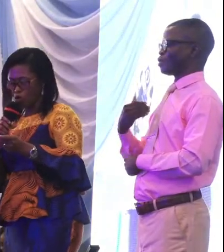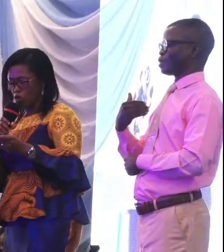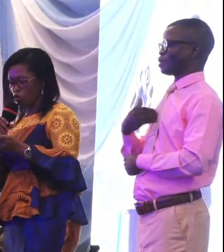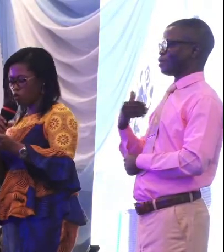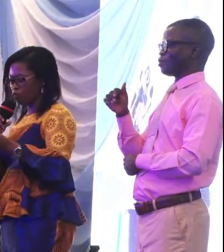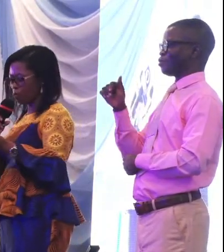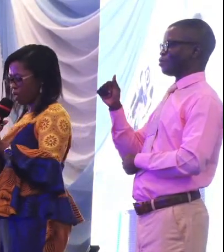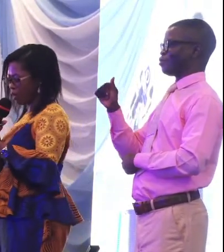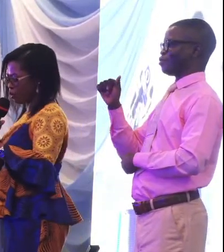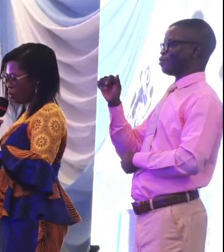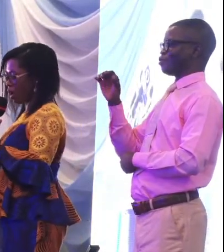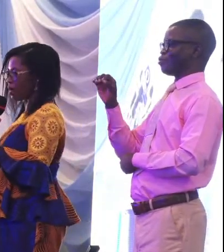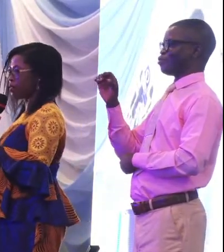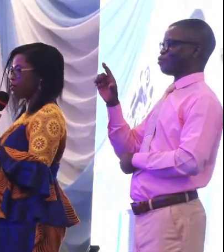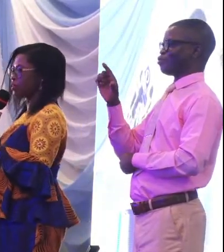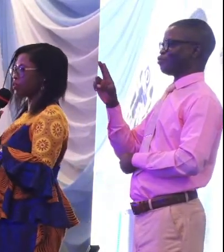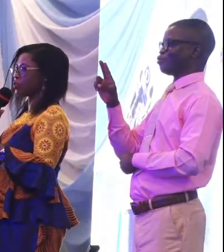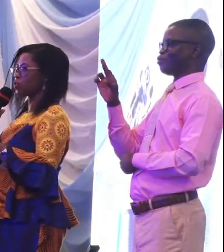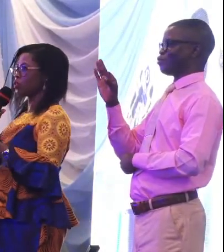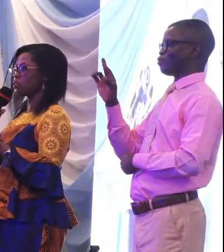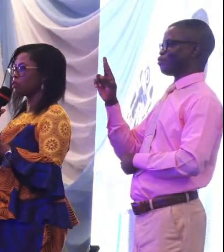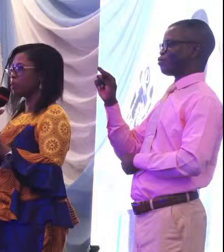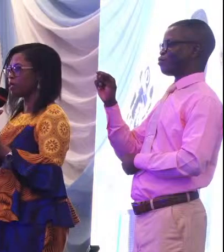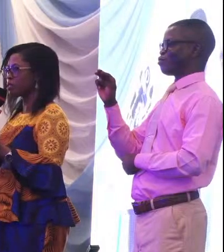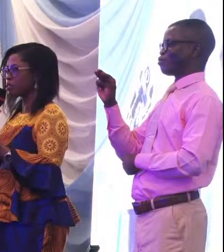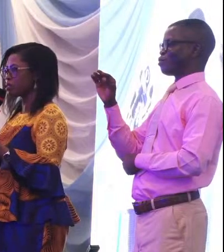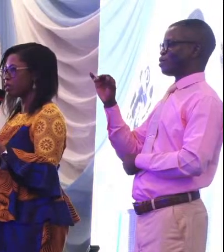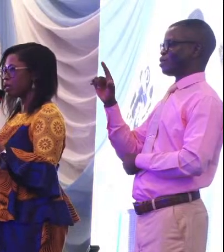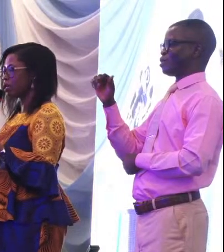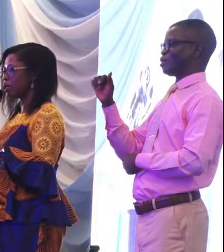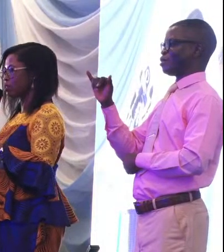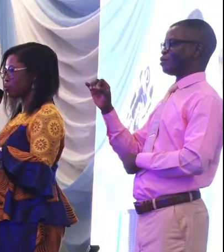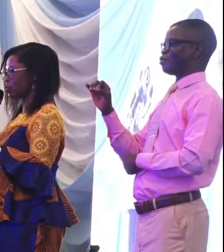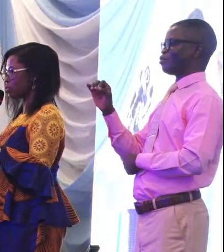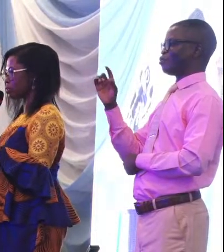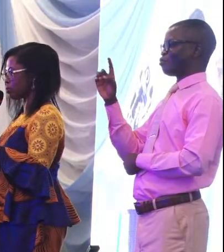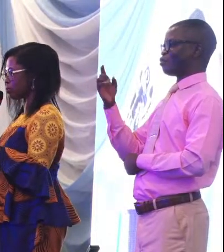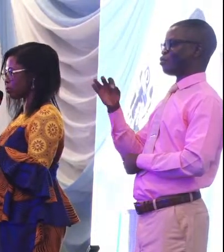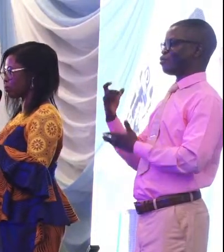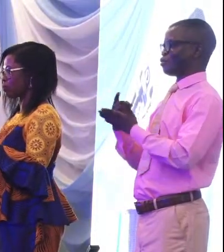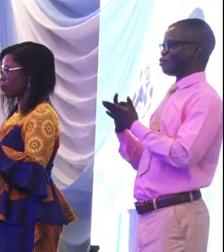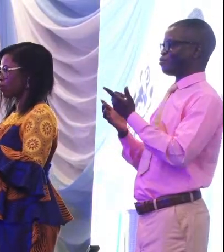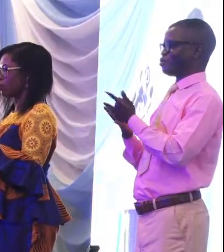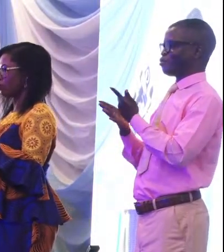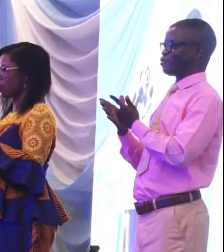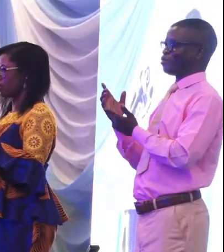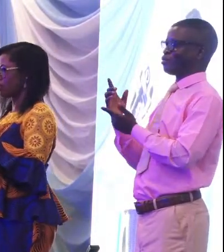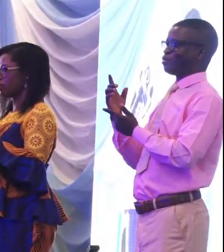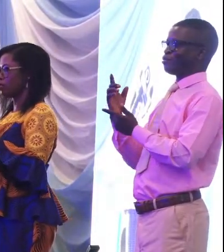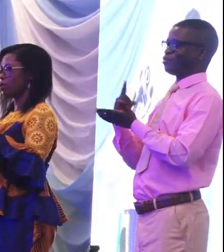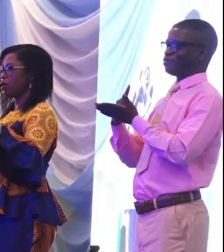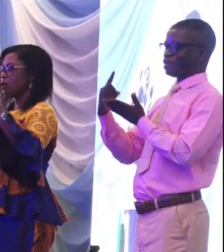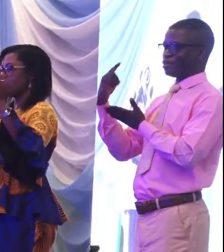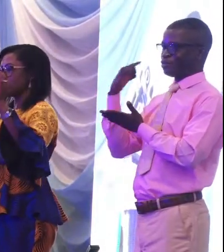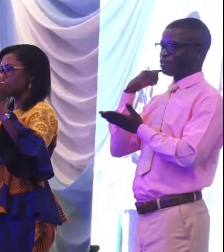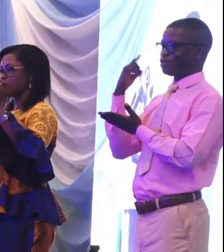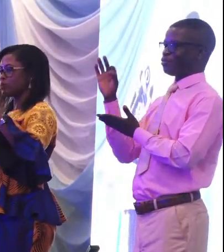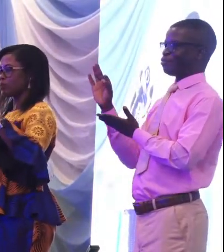Adu Olufumilayo Ann. She was one of the debaters last week, Friday.